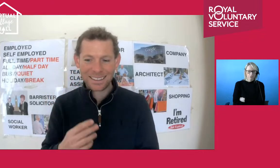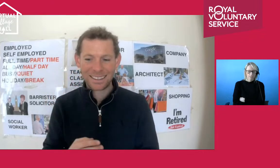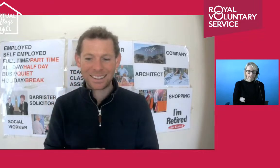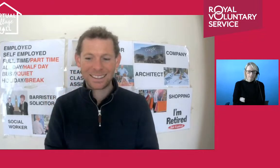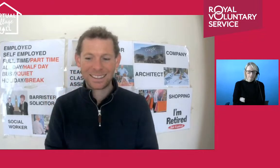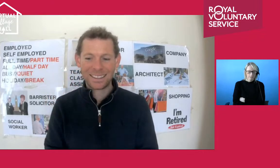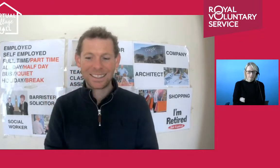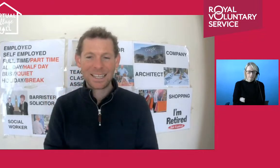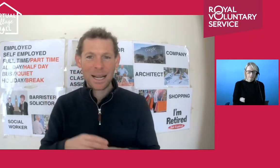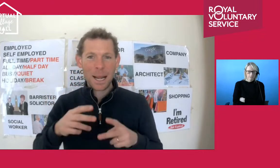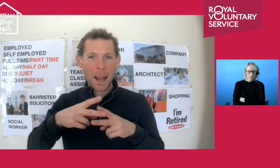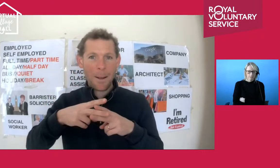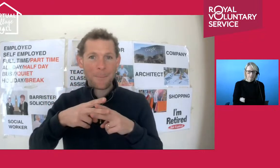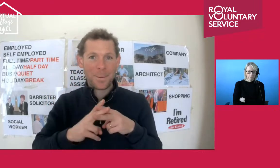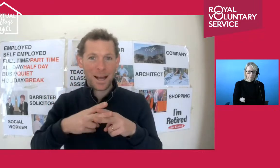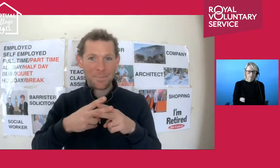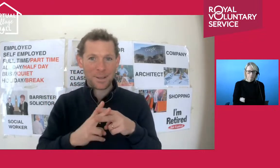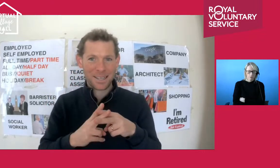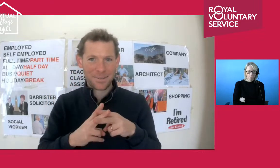13,